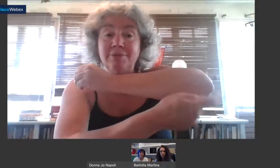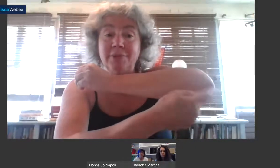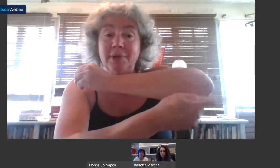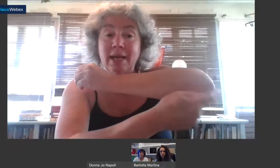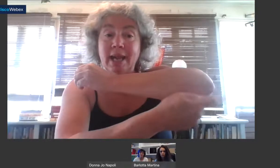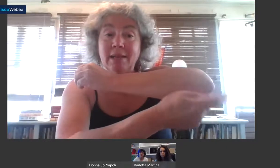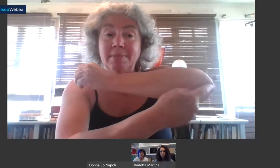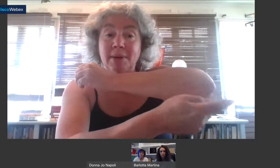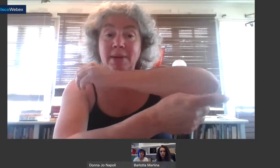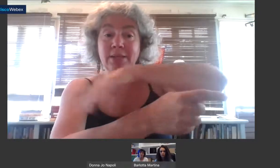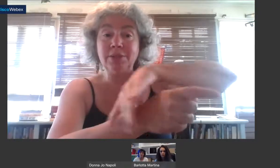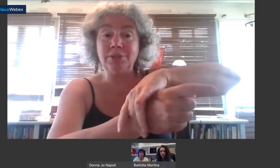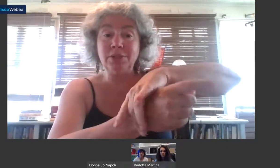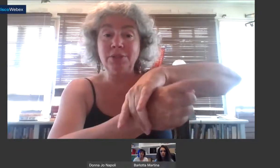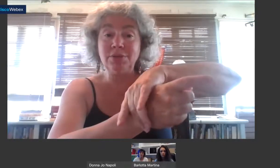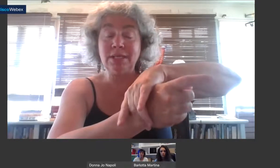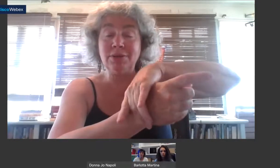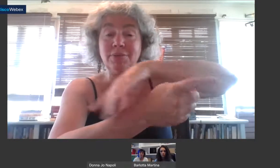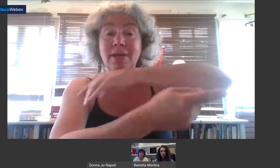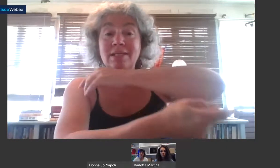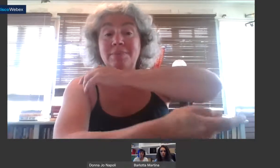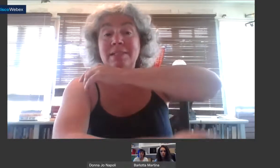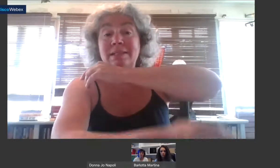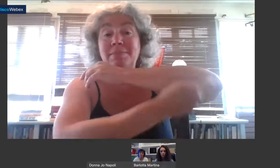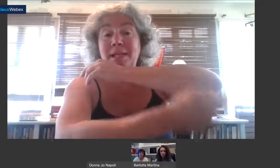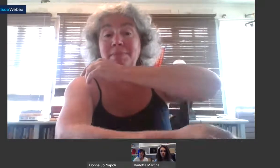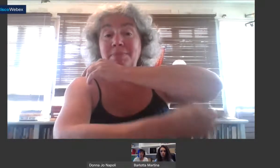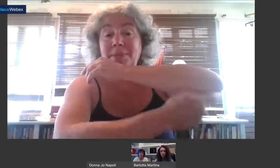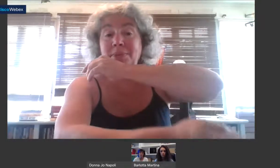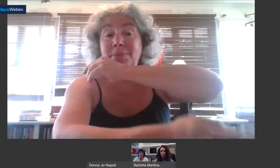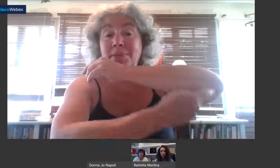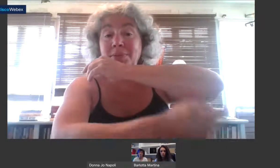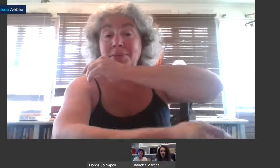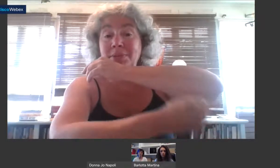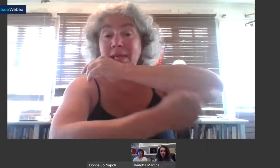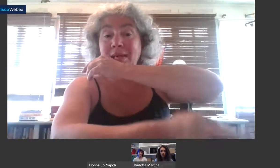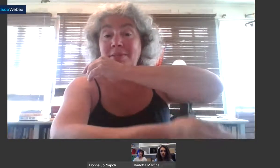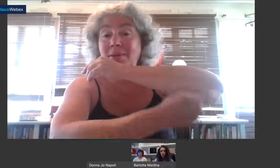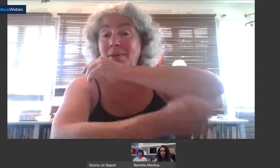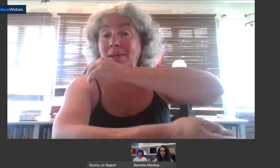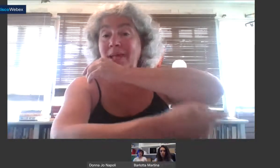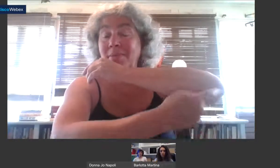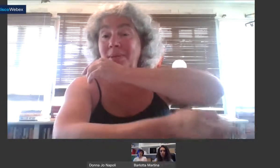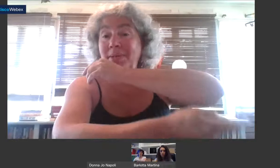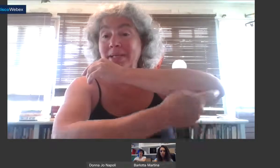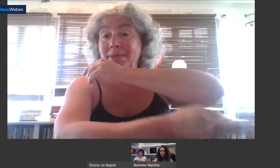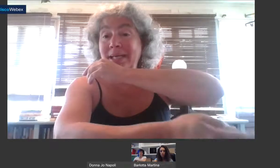for elbow and you're just using your wrist, but sometimes people will use their whole elbow in doing it.